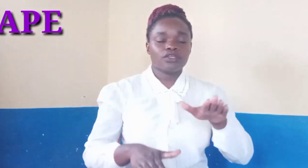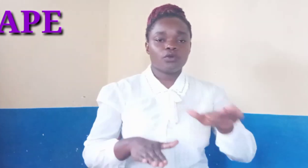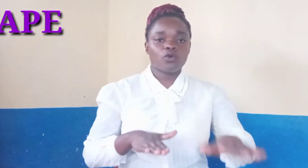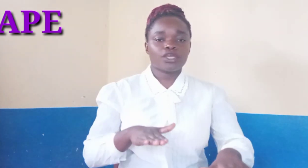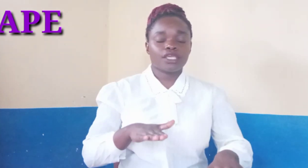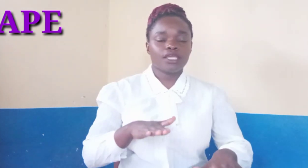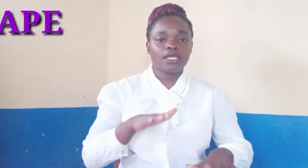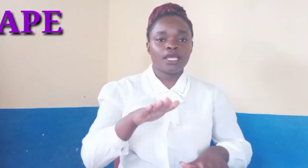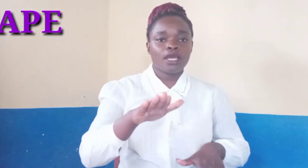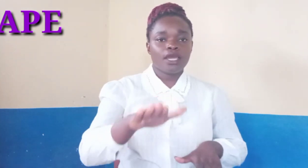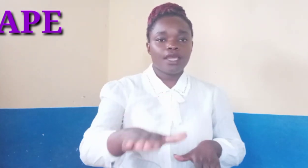you're walking.